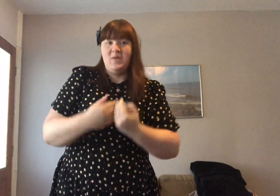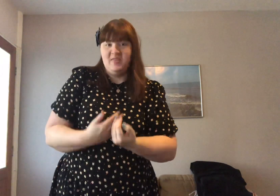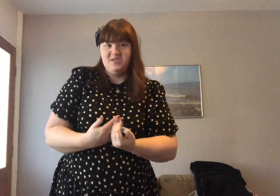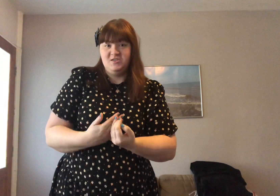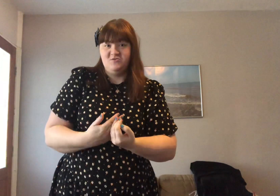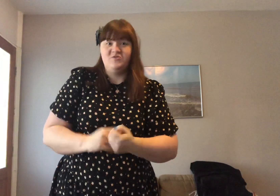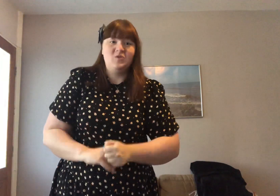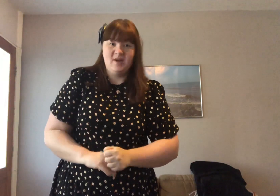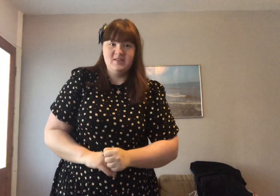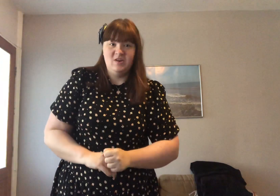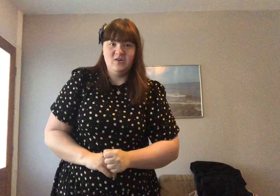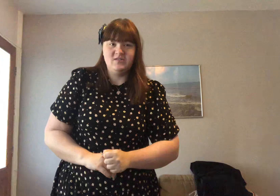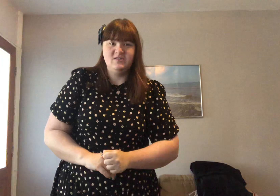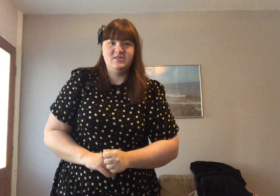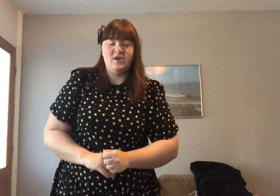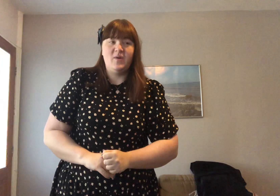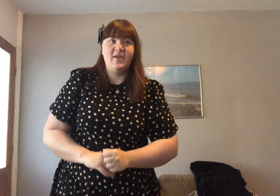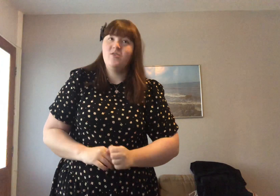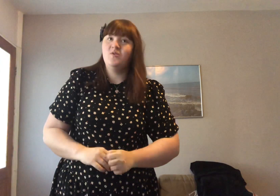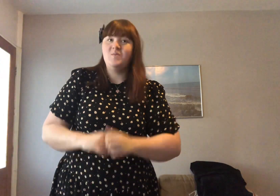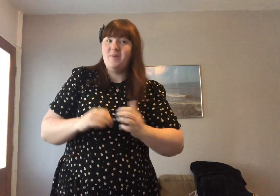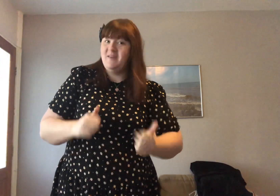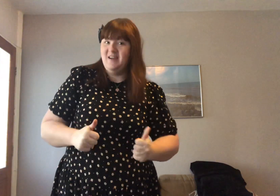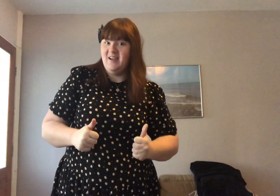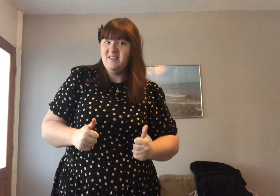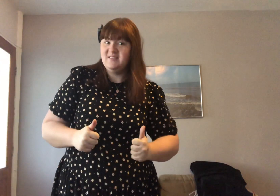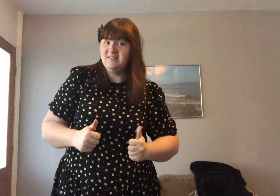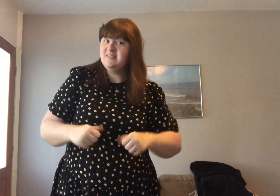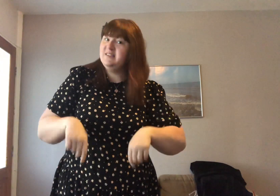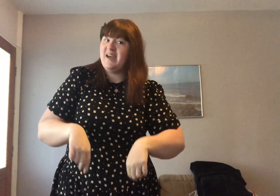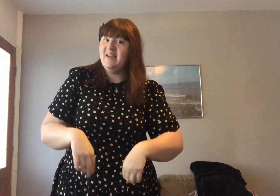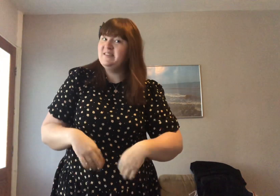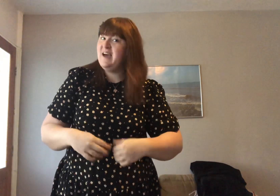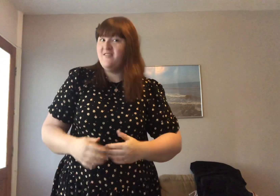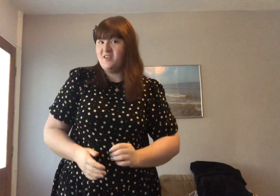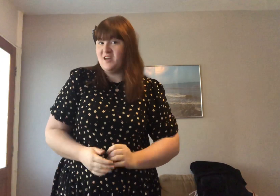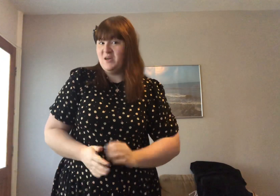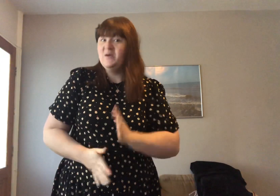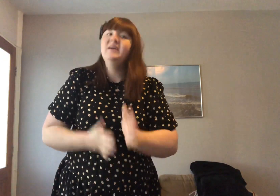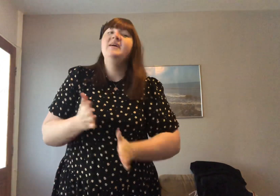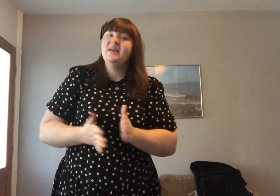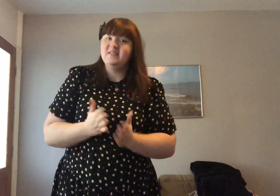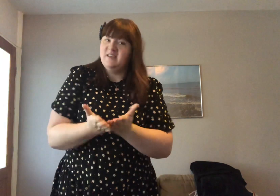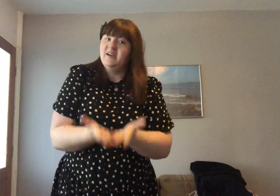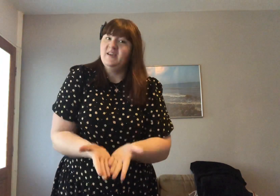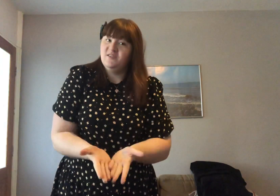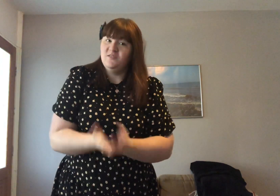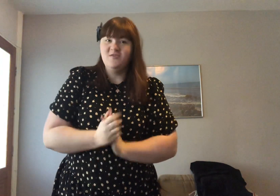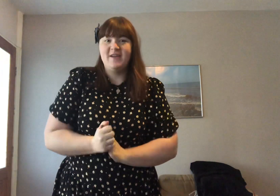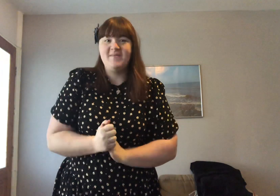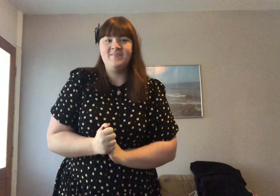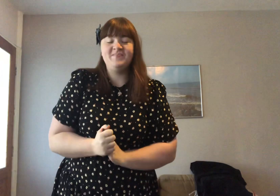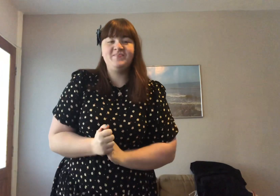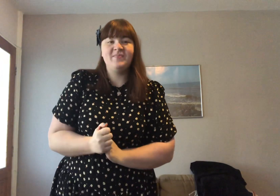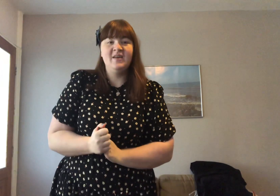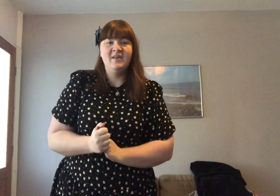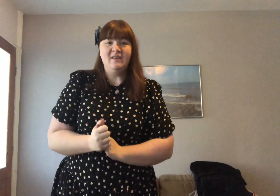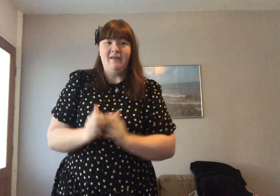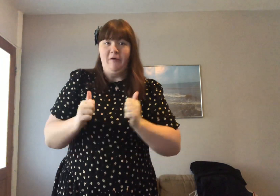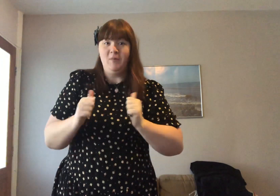the children quite a lot. So I thought it might be nice today to have a go at signing a story. I hope you